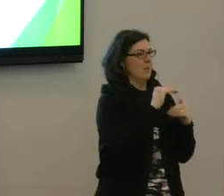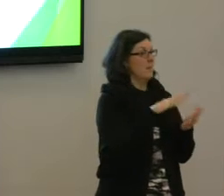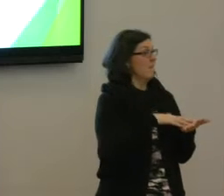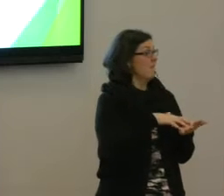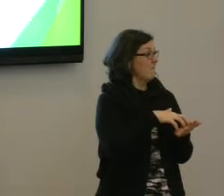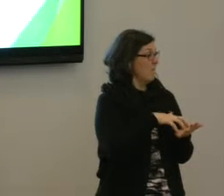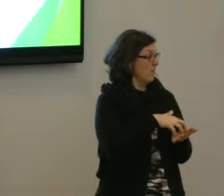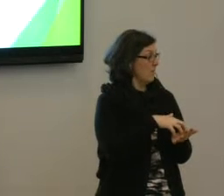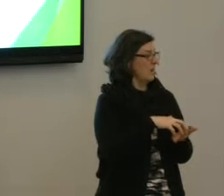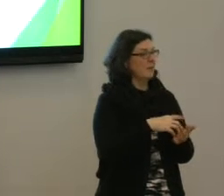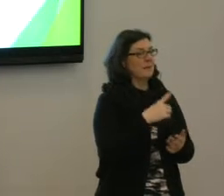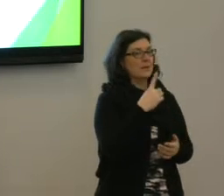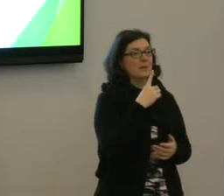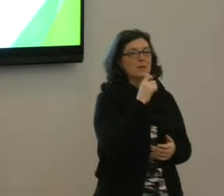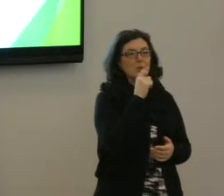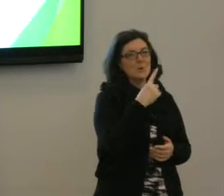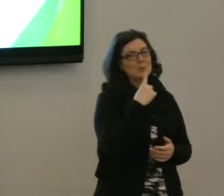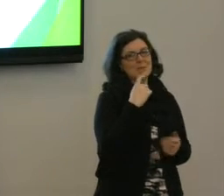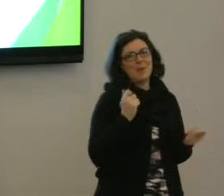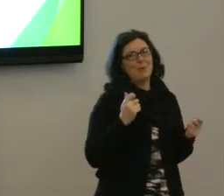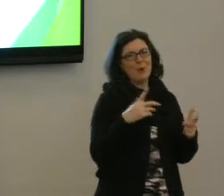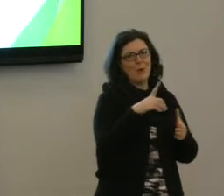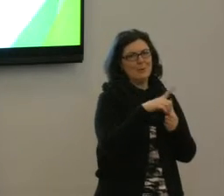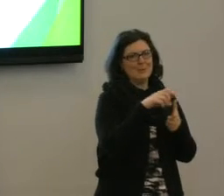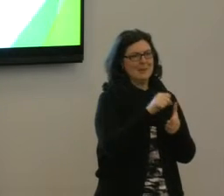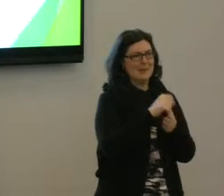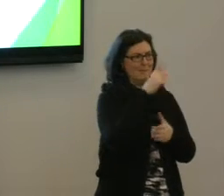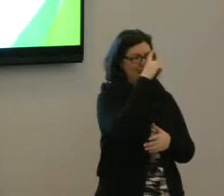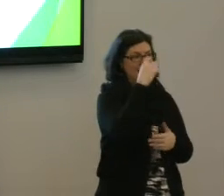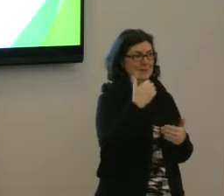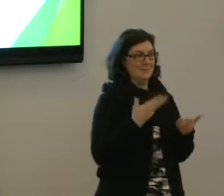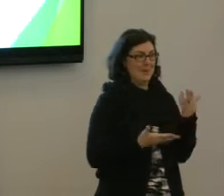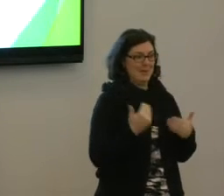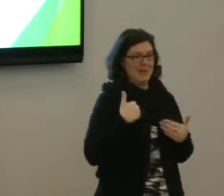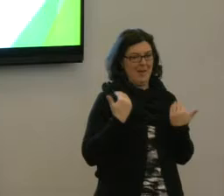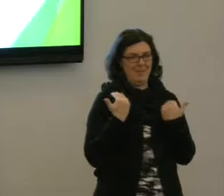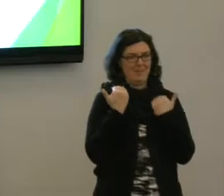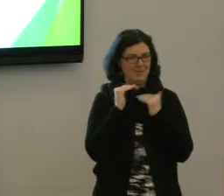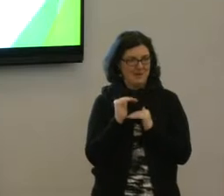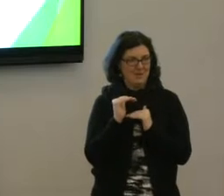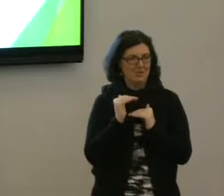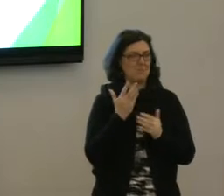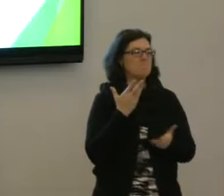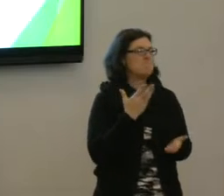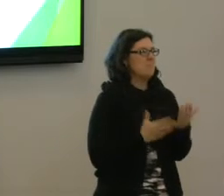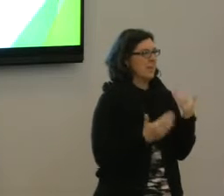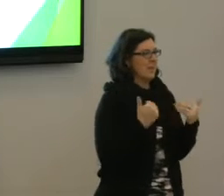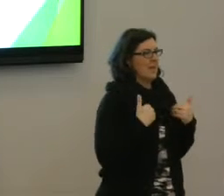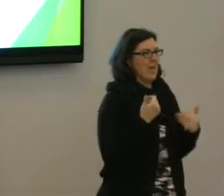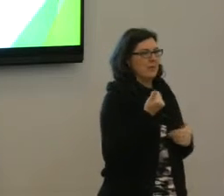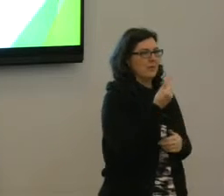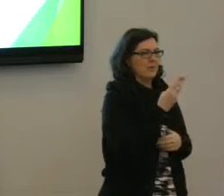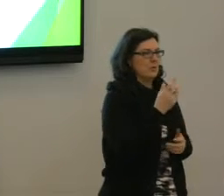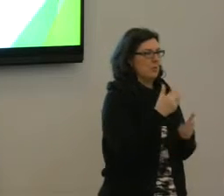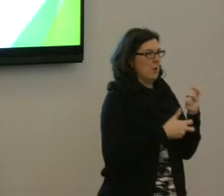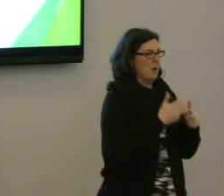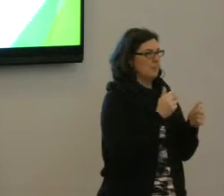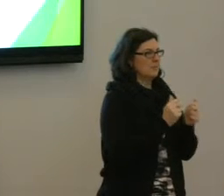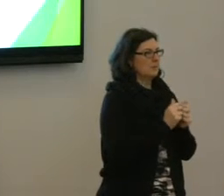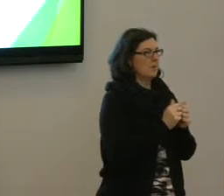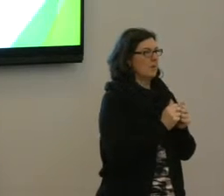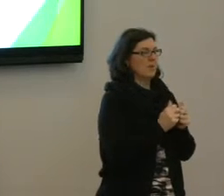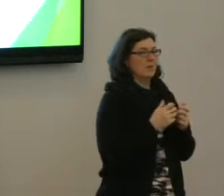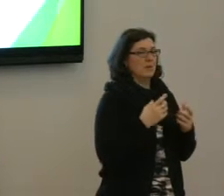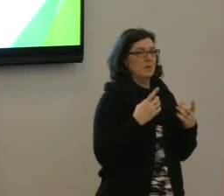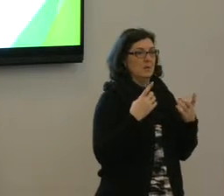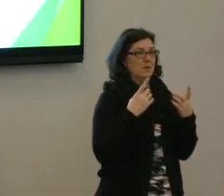careful with saying we're all disabled, because I may have a limitation. I may have had a couple of bouts with major clinical depression,